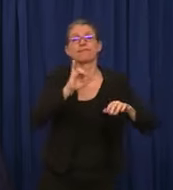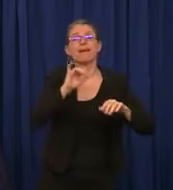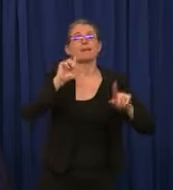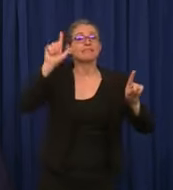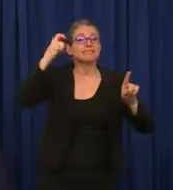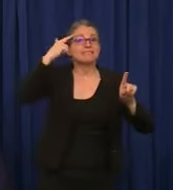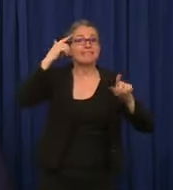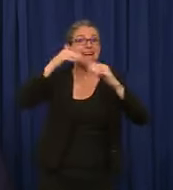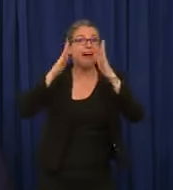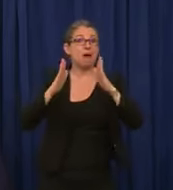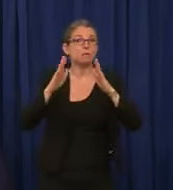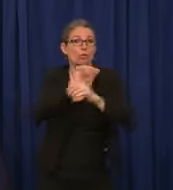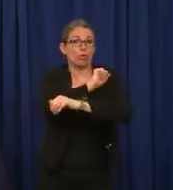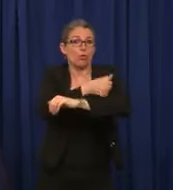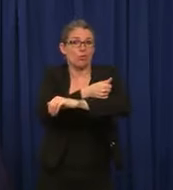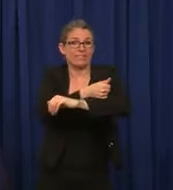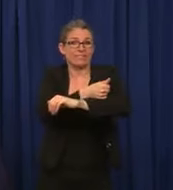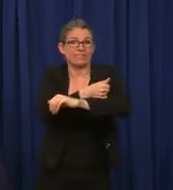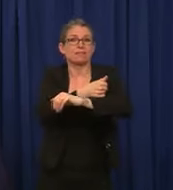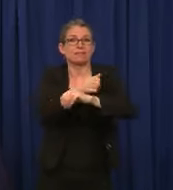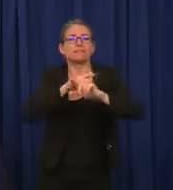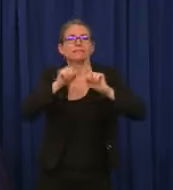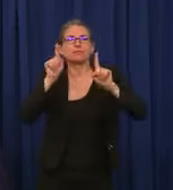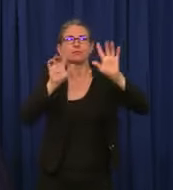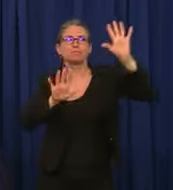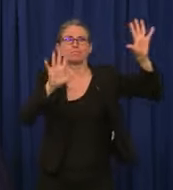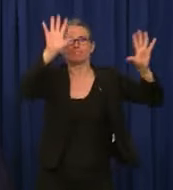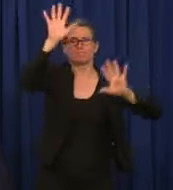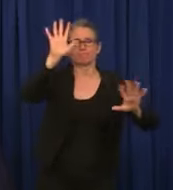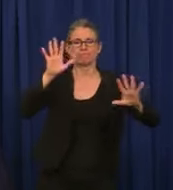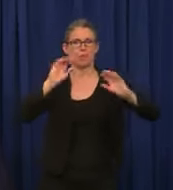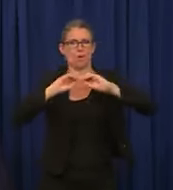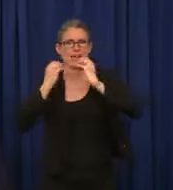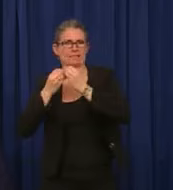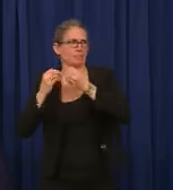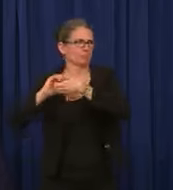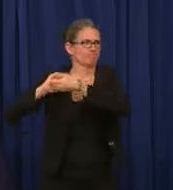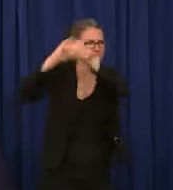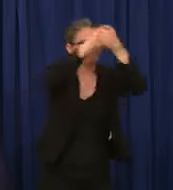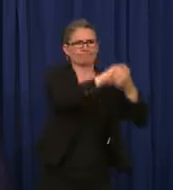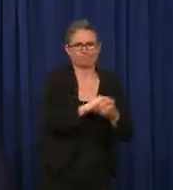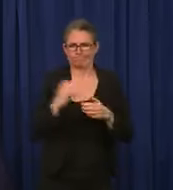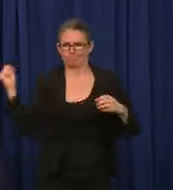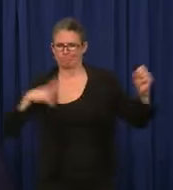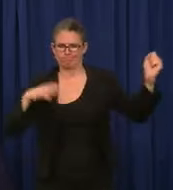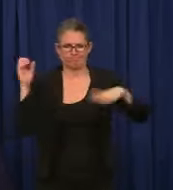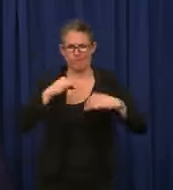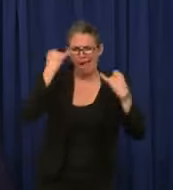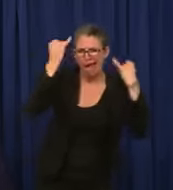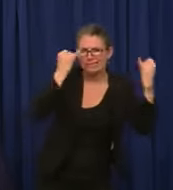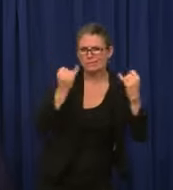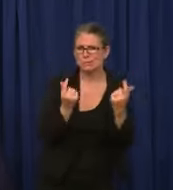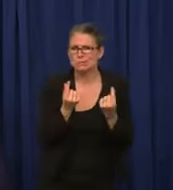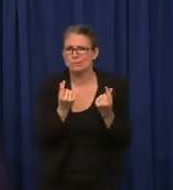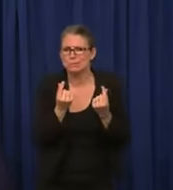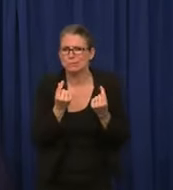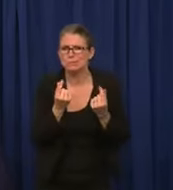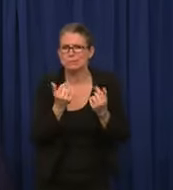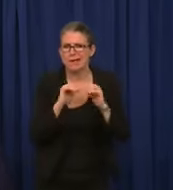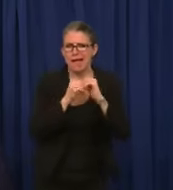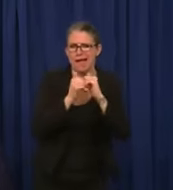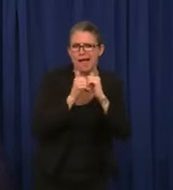the state government involvement, but we've all certainly have involved city officials very early on. The city